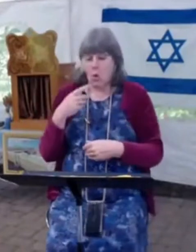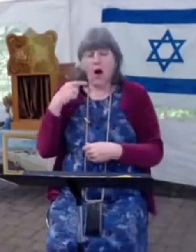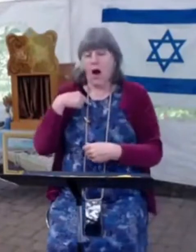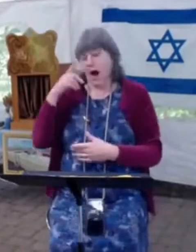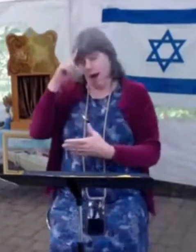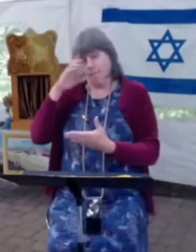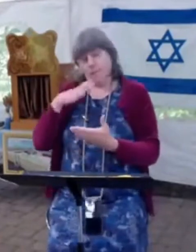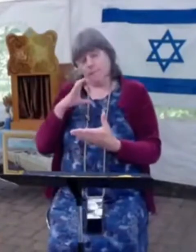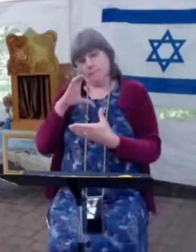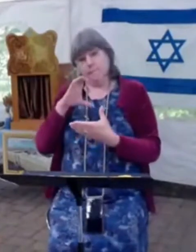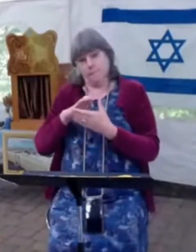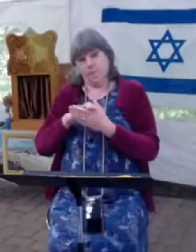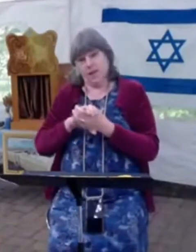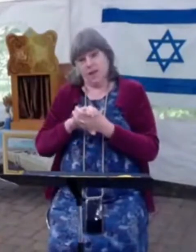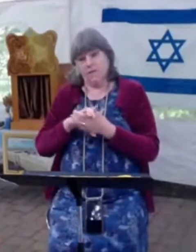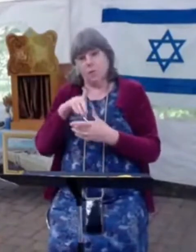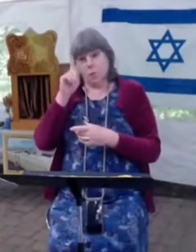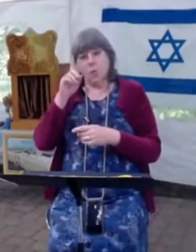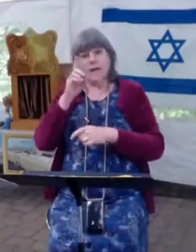so